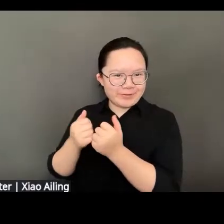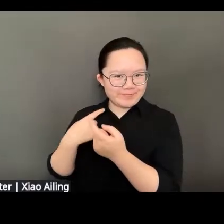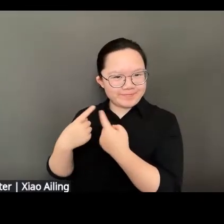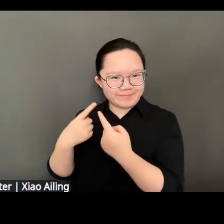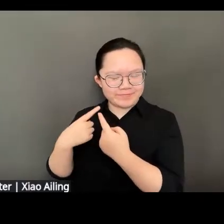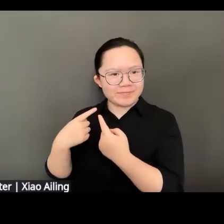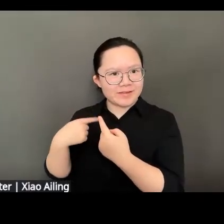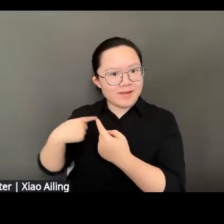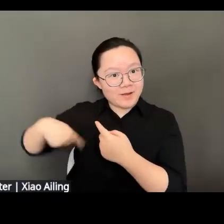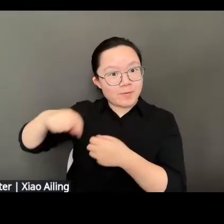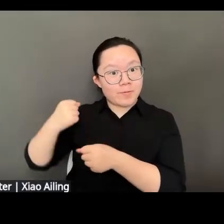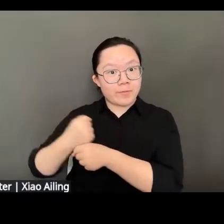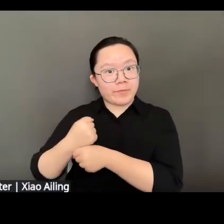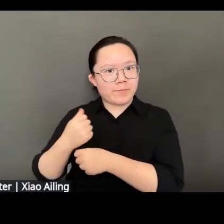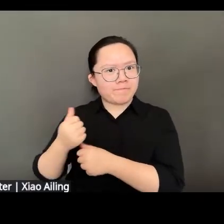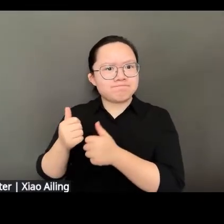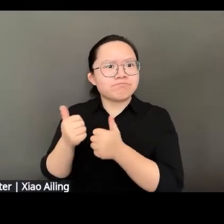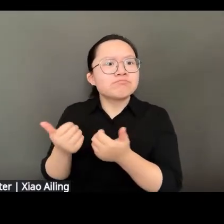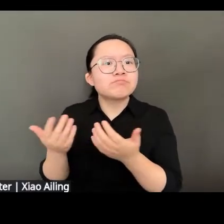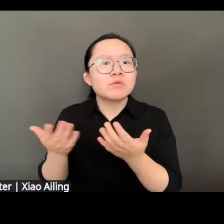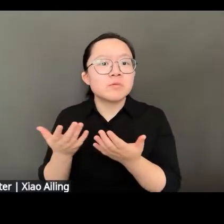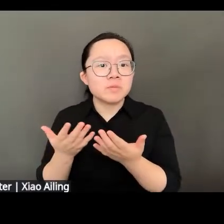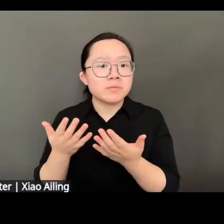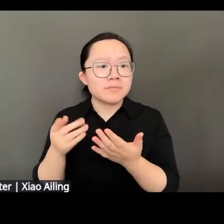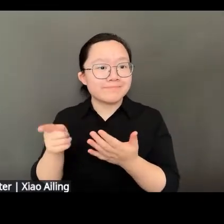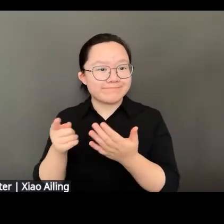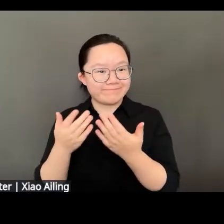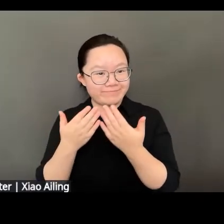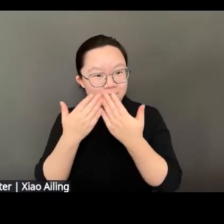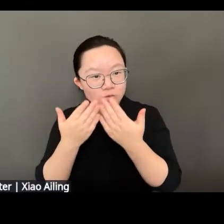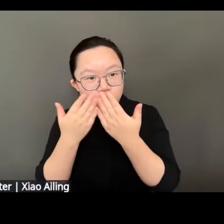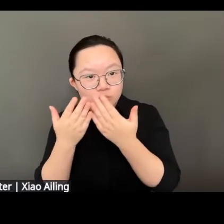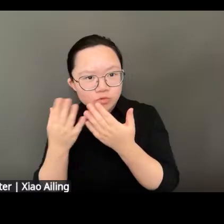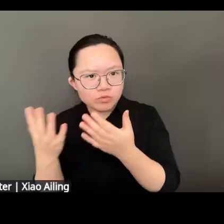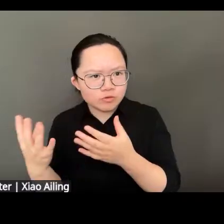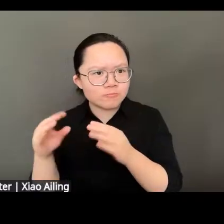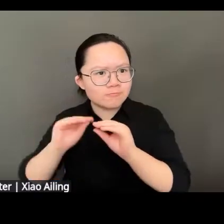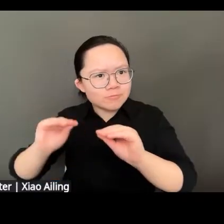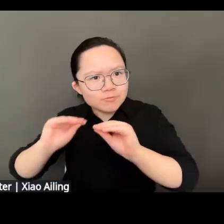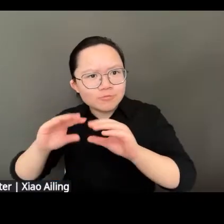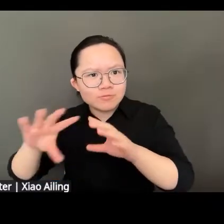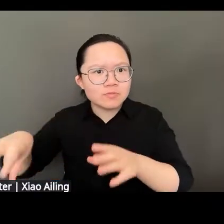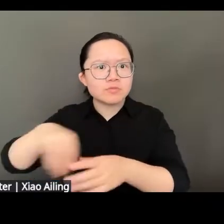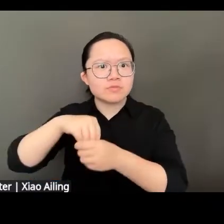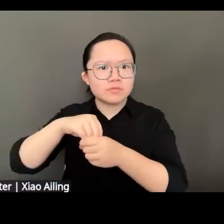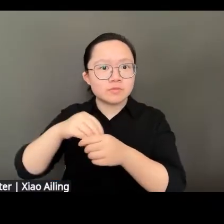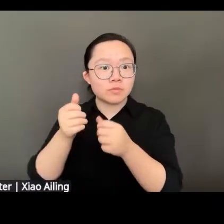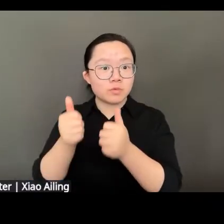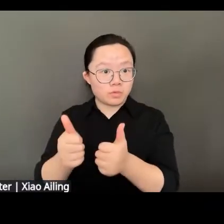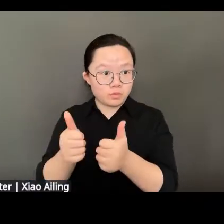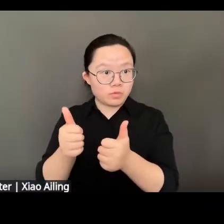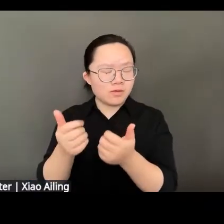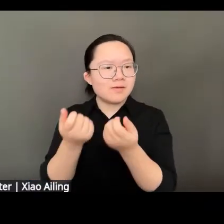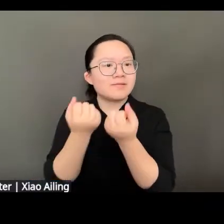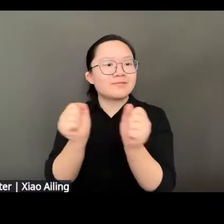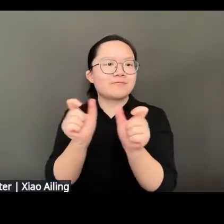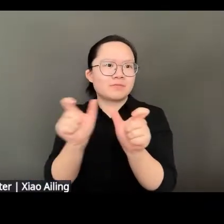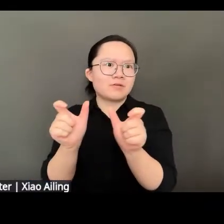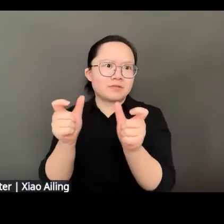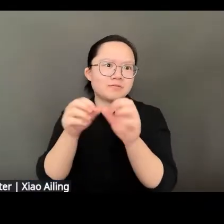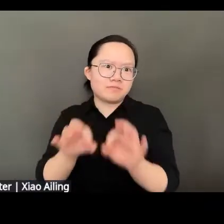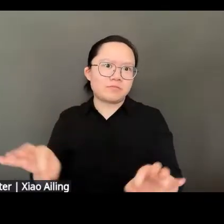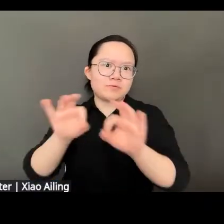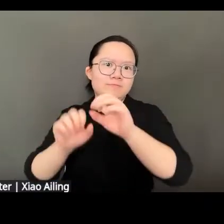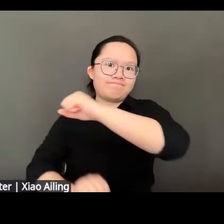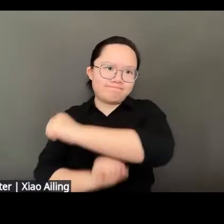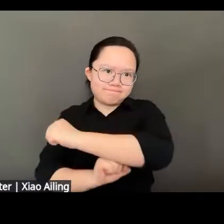pillar in their program approach. So working closely with governments to operationalize